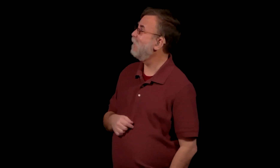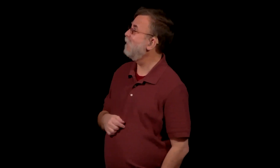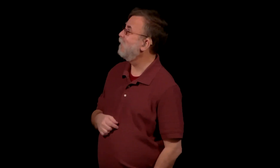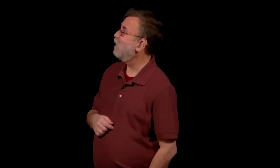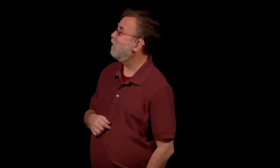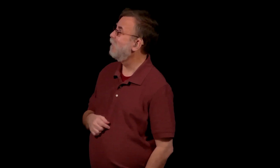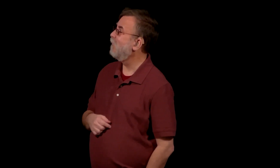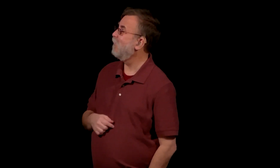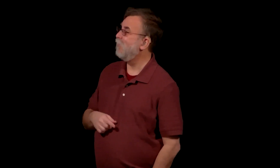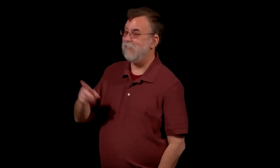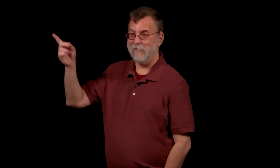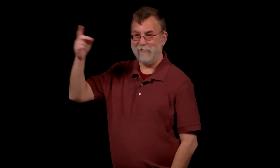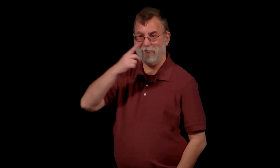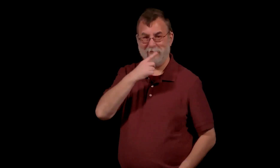This one.